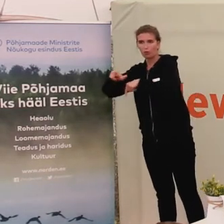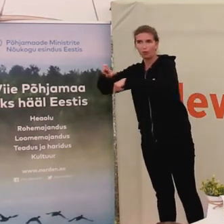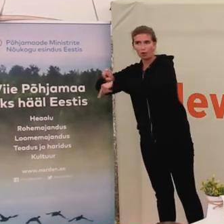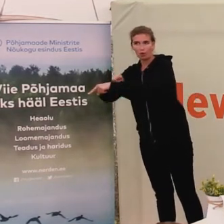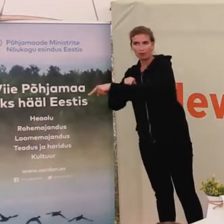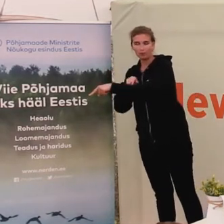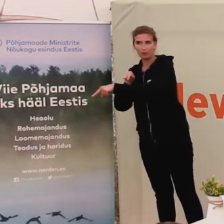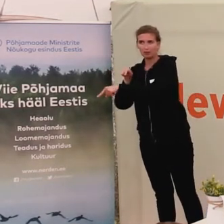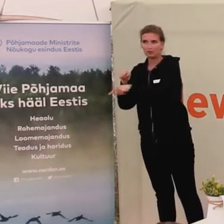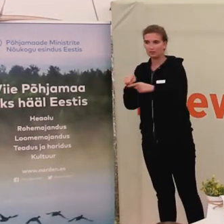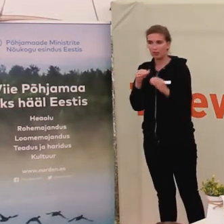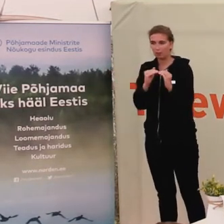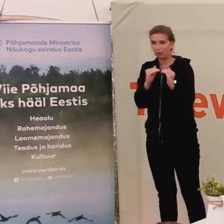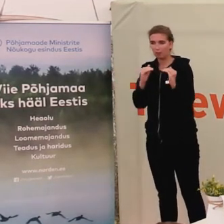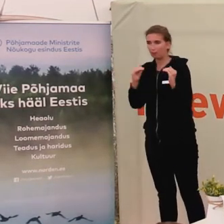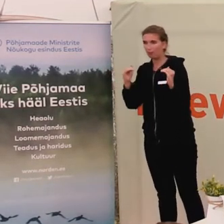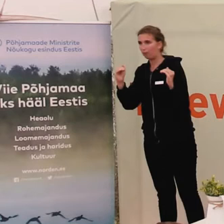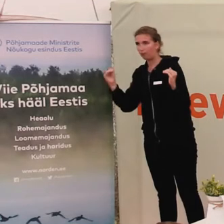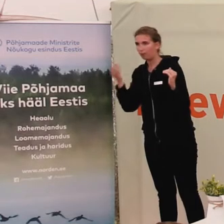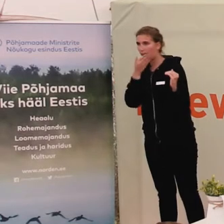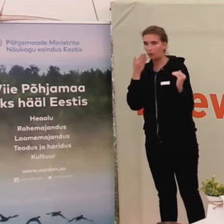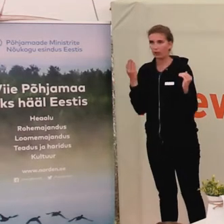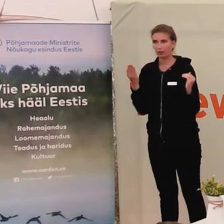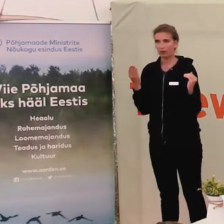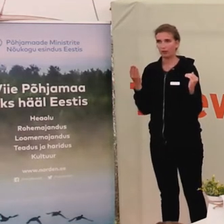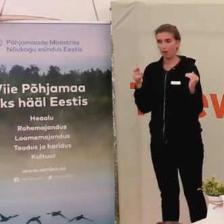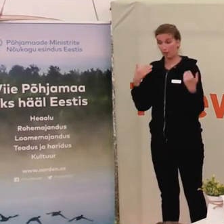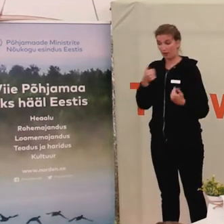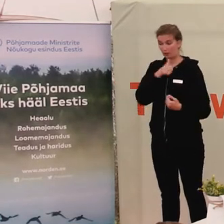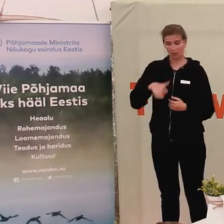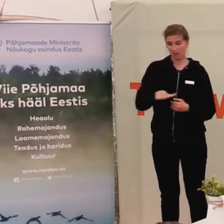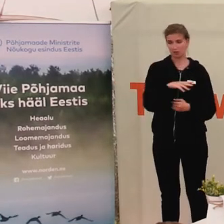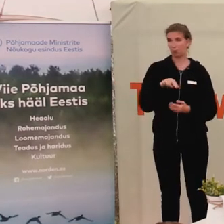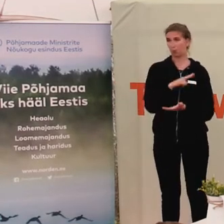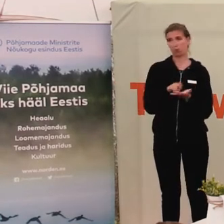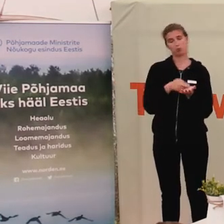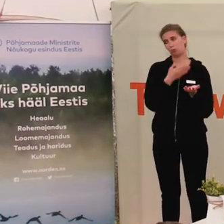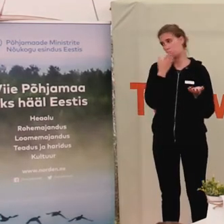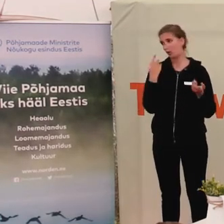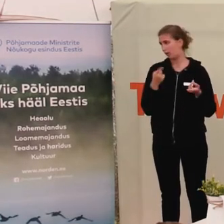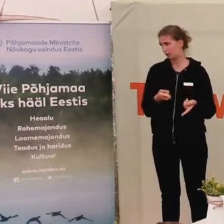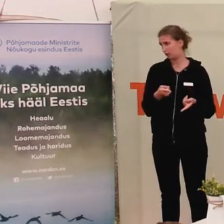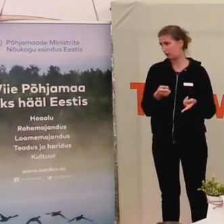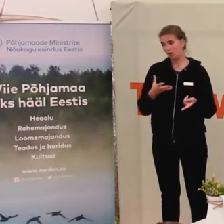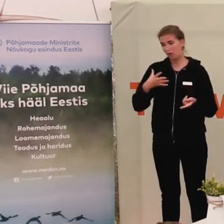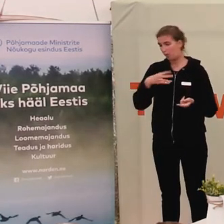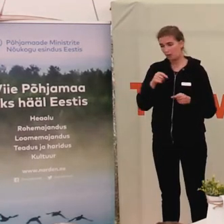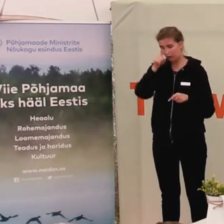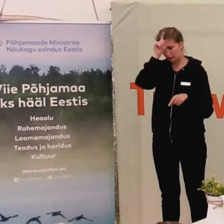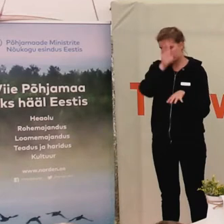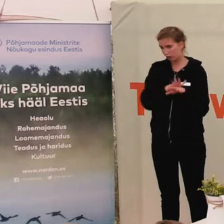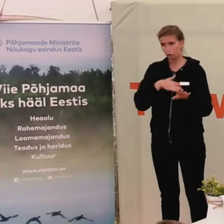it's not sustainable. And this is what we're talking about here in Estonia. We don't have that problem. That's not our government's